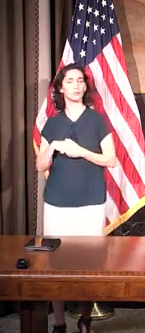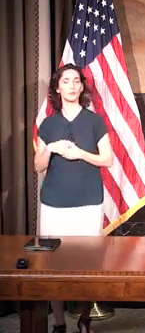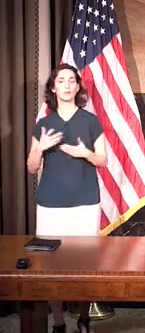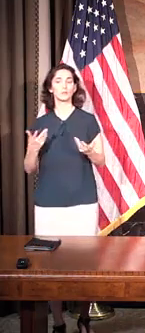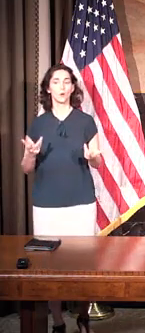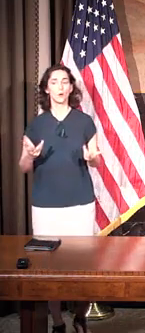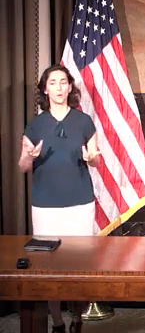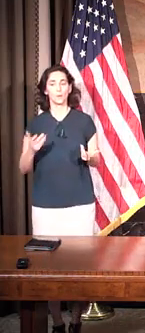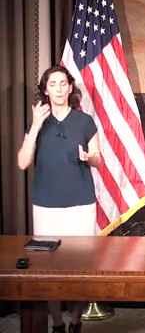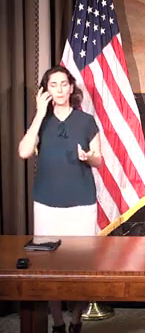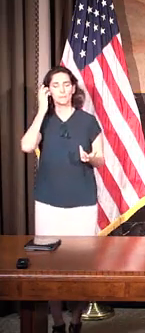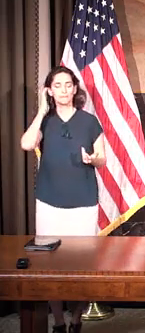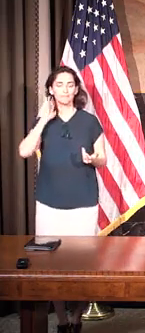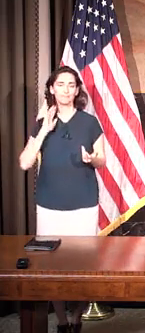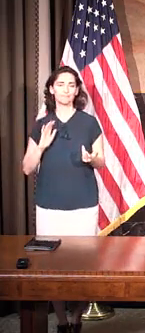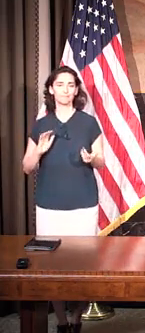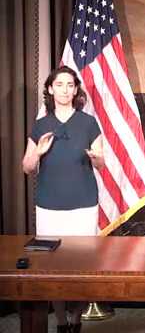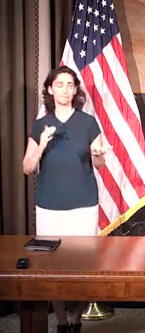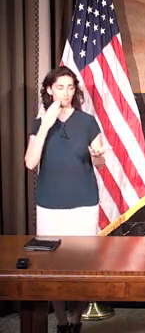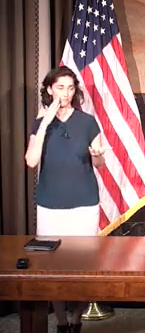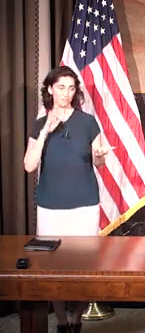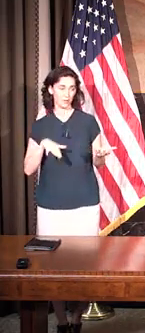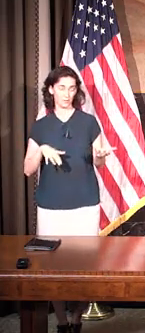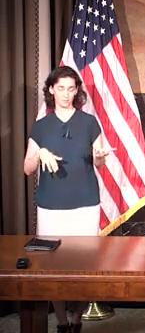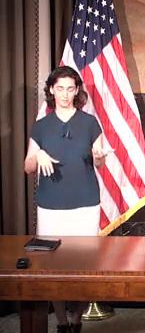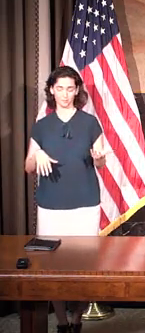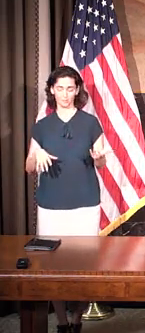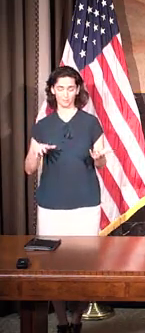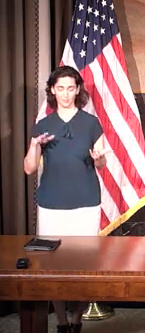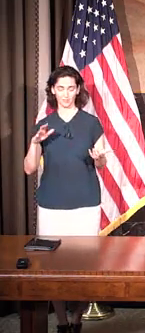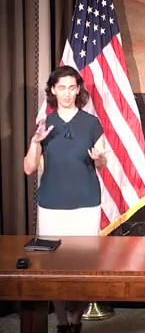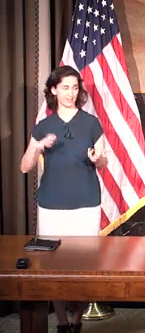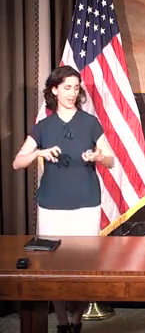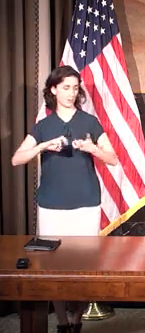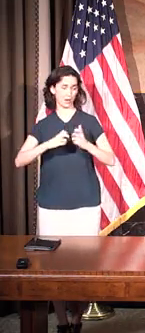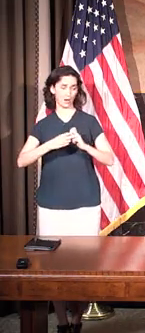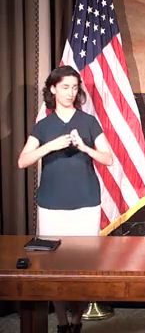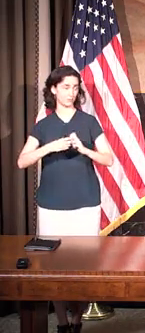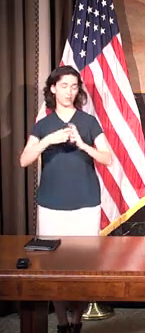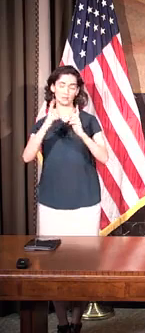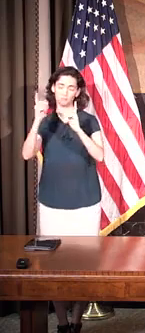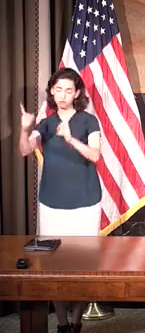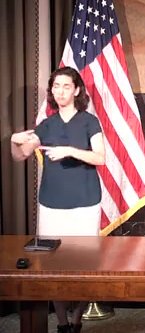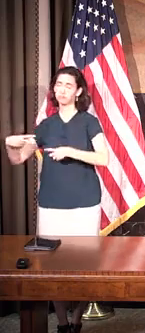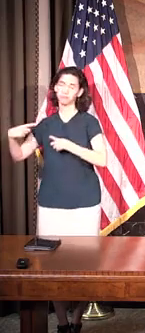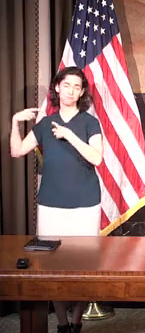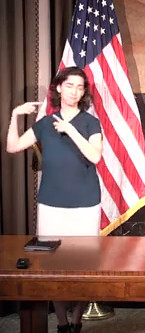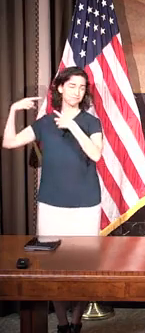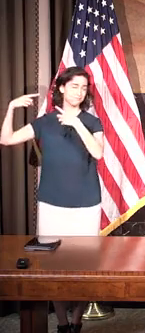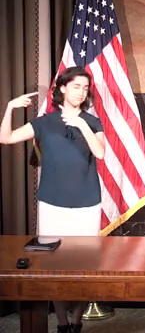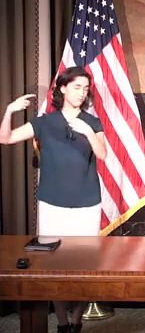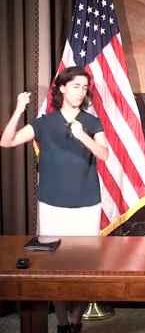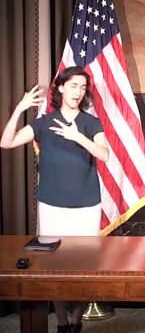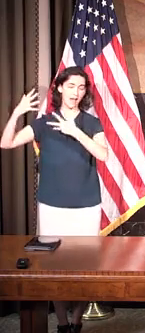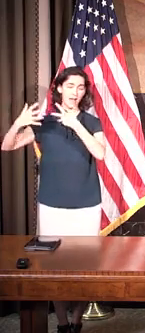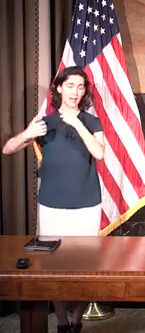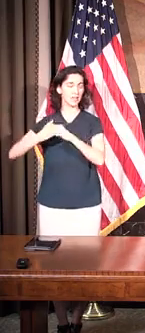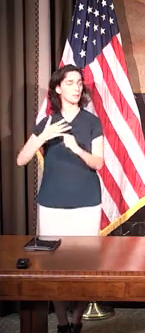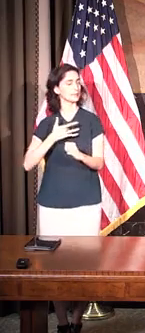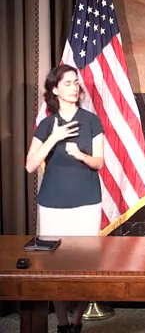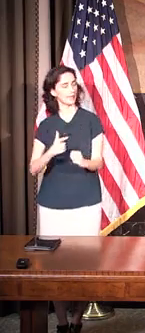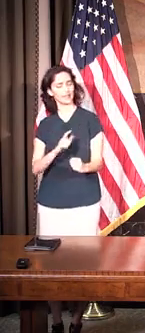it's an age-old thing that predates my administration, but it's fairly typical for legislators